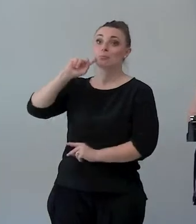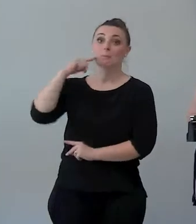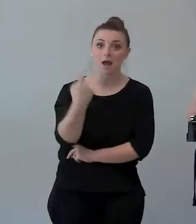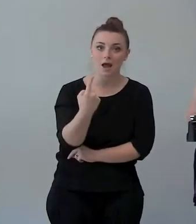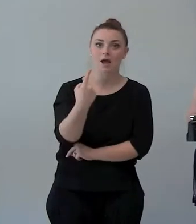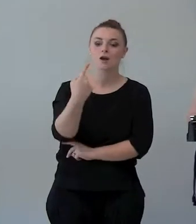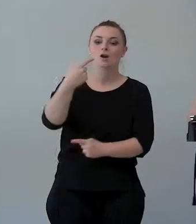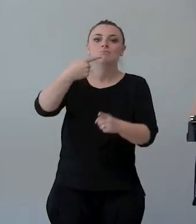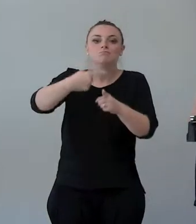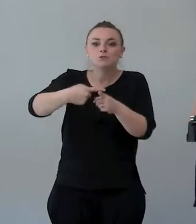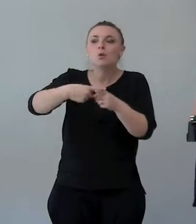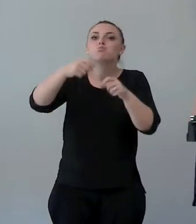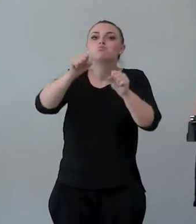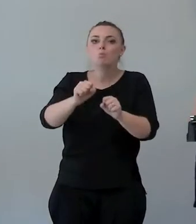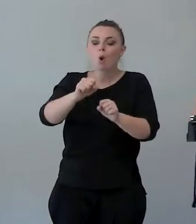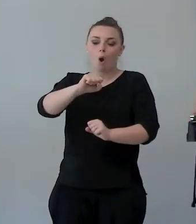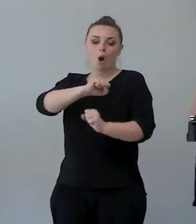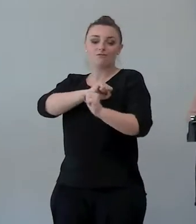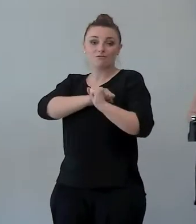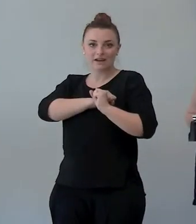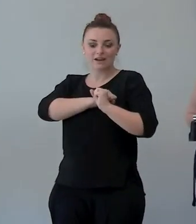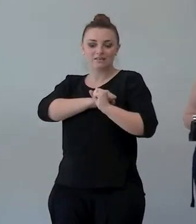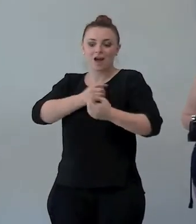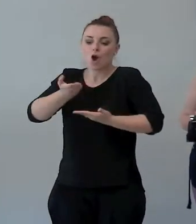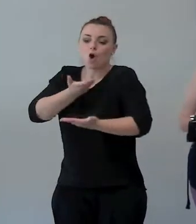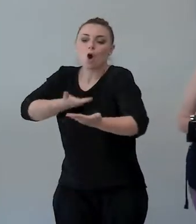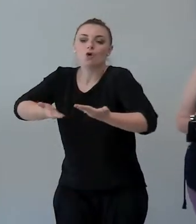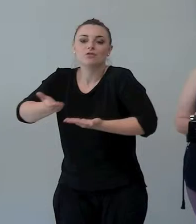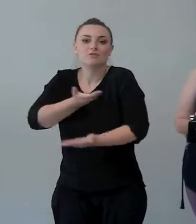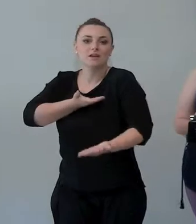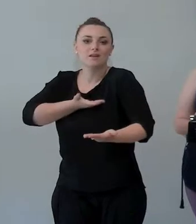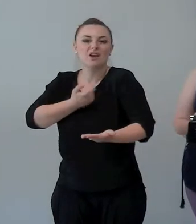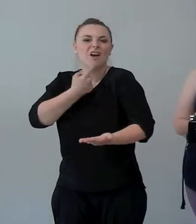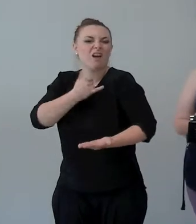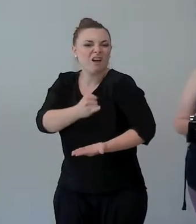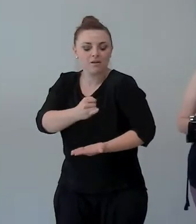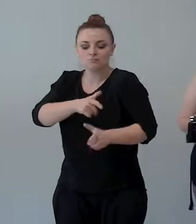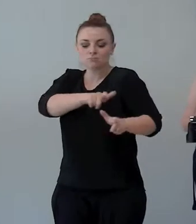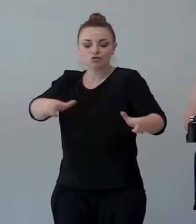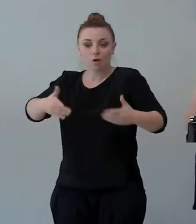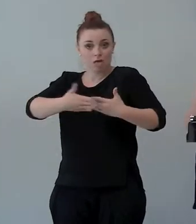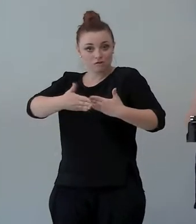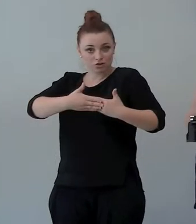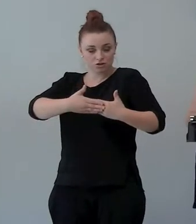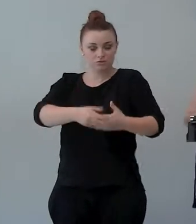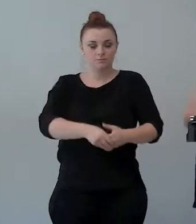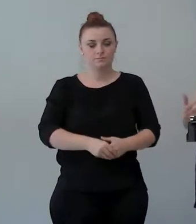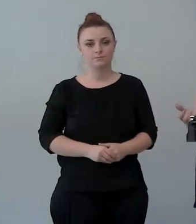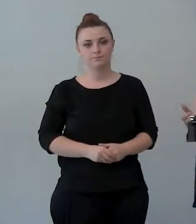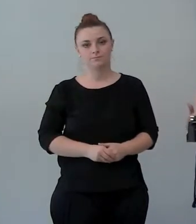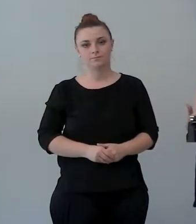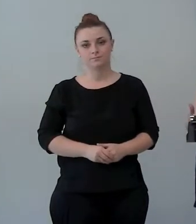di condividere la tua fede con chi ti sta vicino. And to share the faith that you have with others.